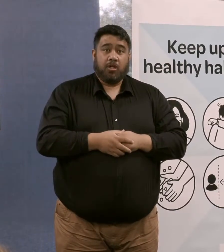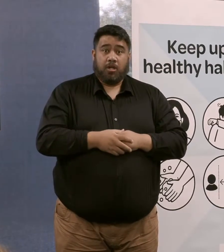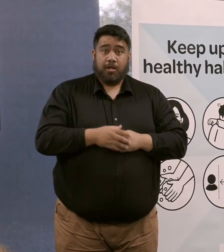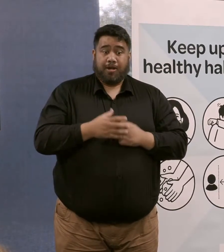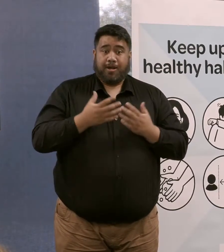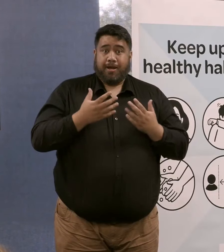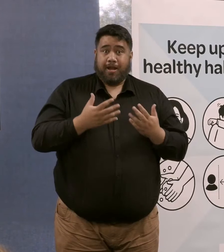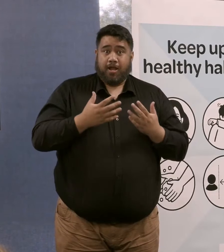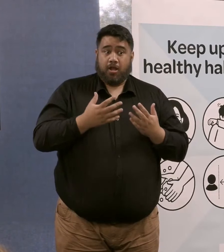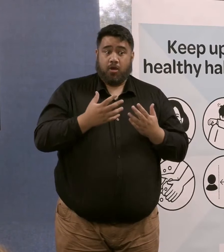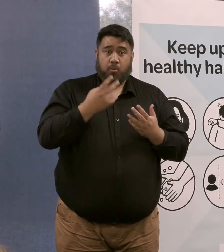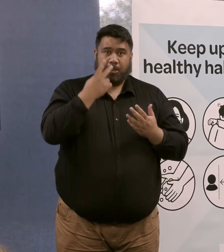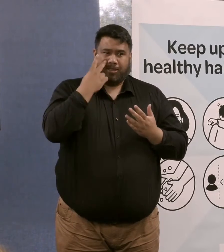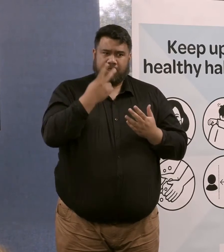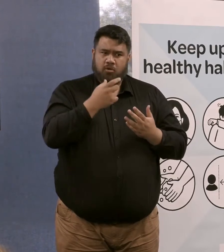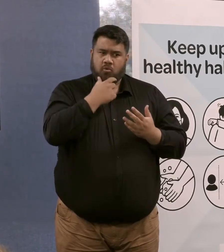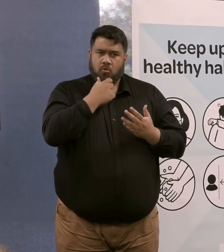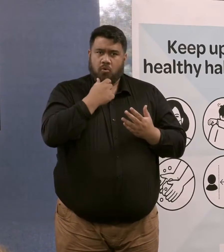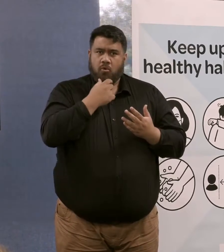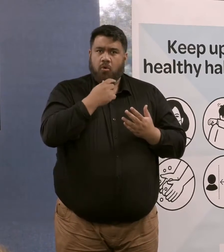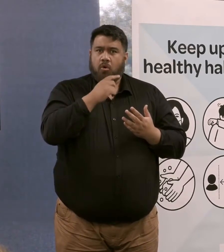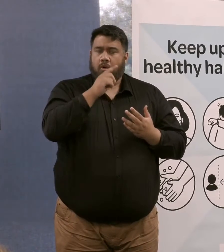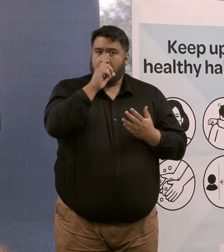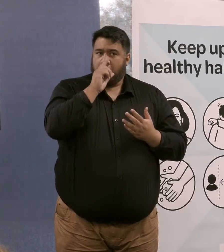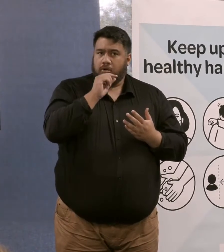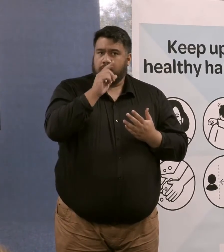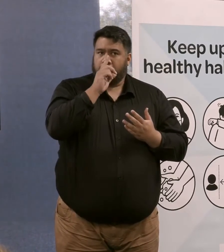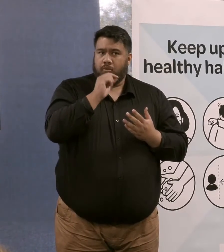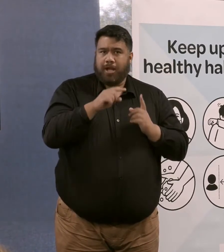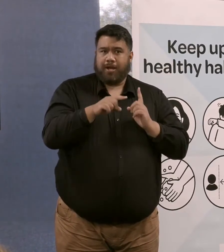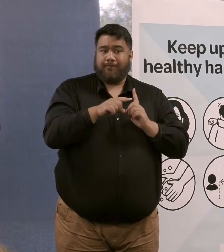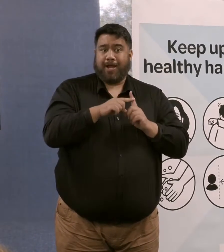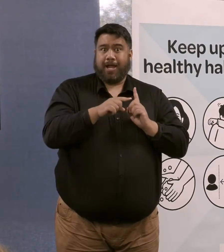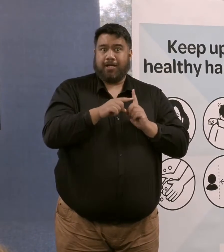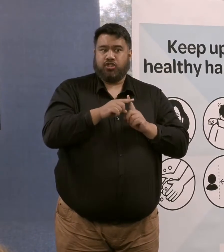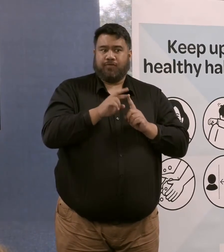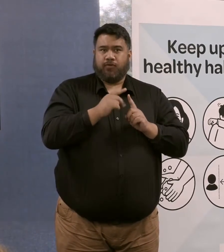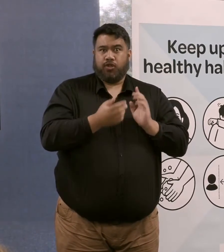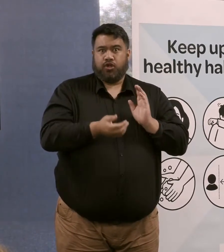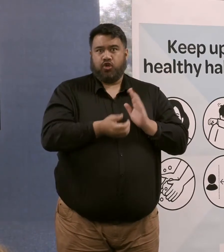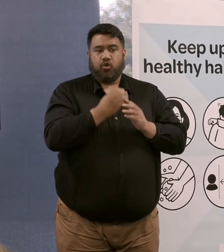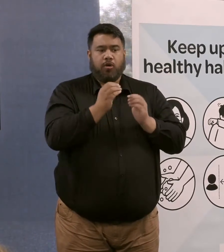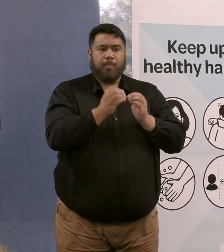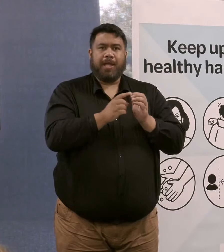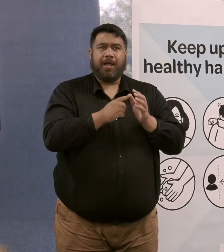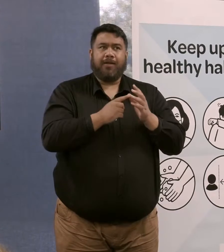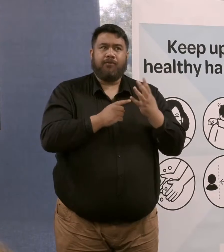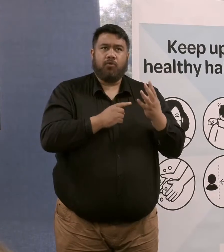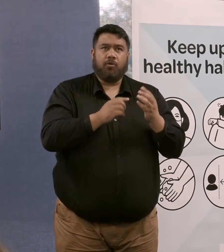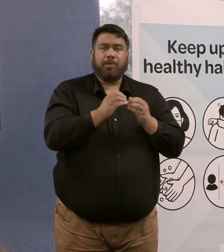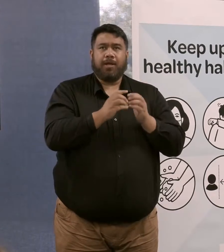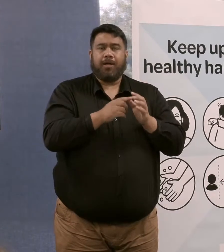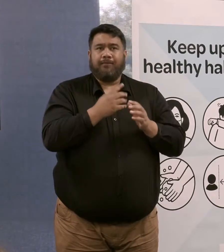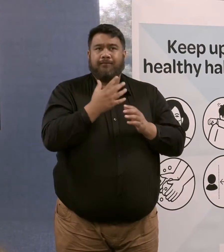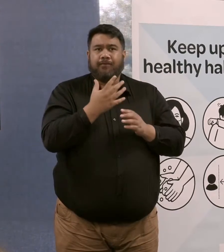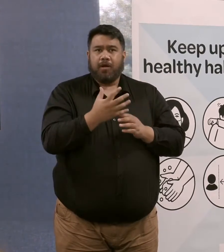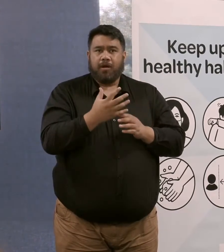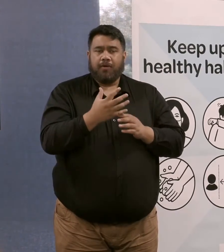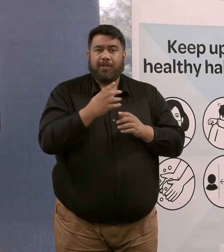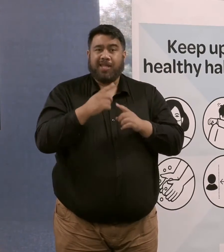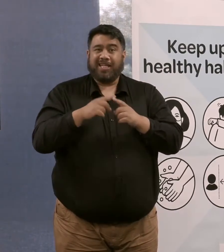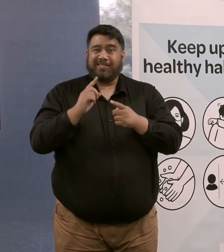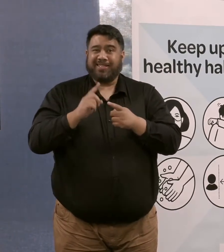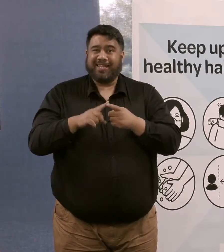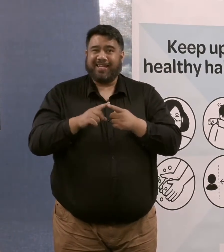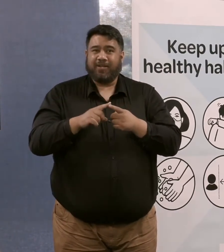about perhaps a slight transmission advantage for some of these newer variants, the BA4 and 5 and the XE variant,